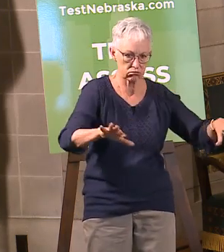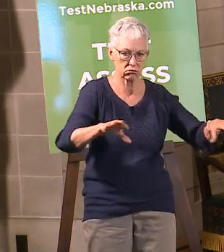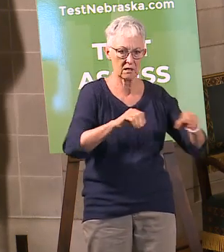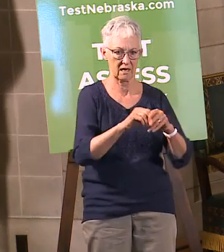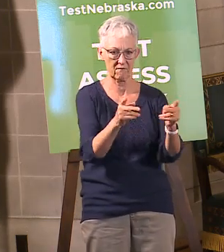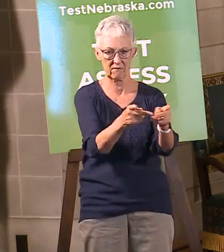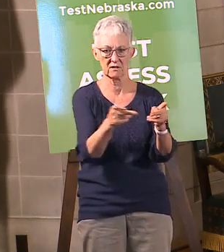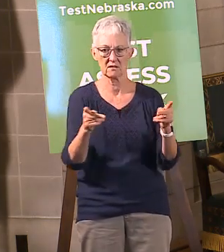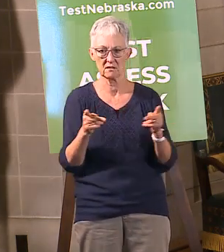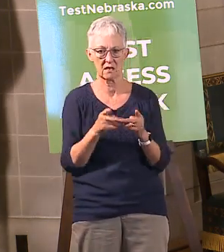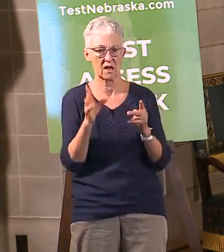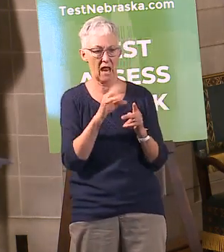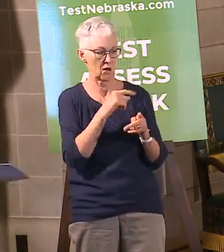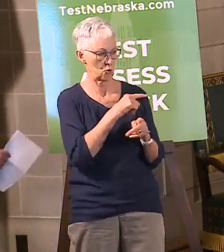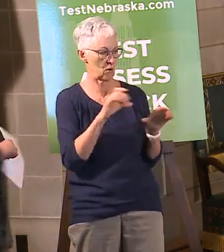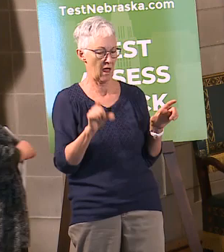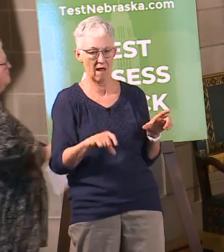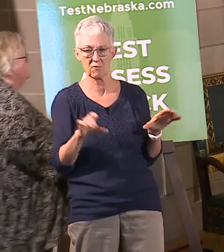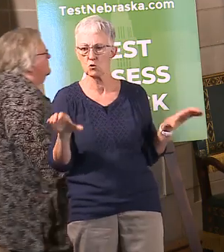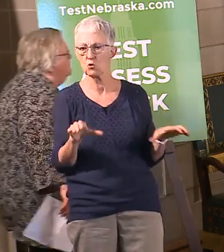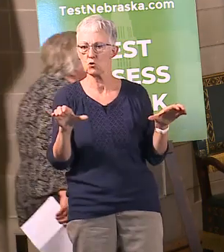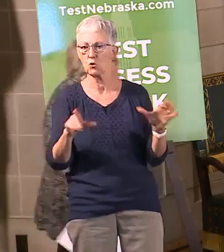investigations and that sort of thing?